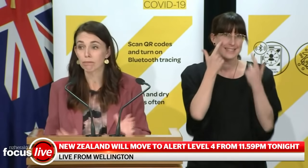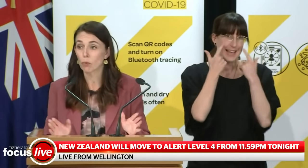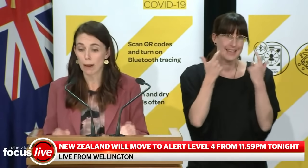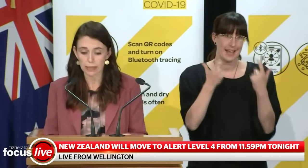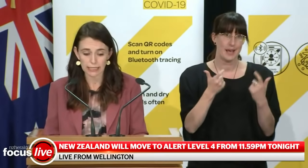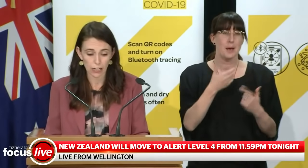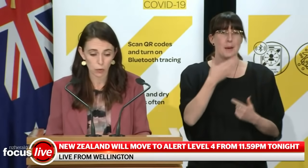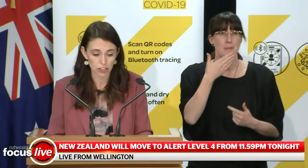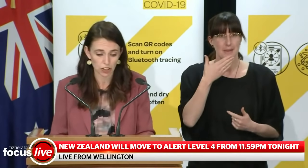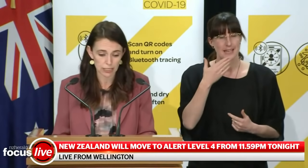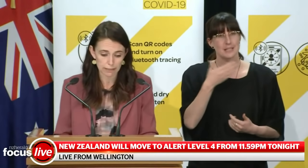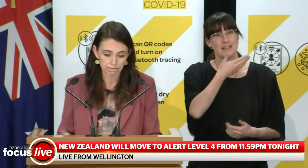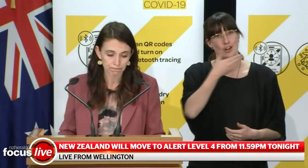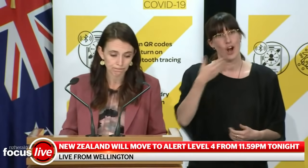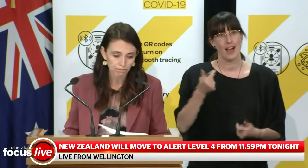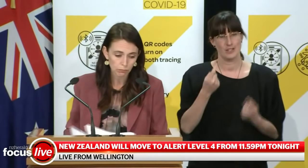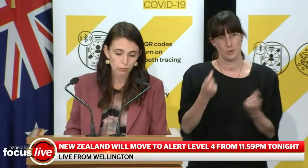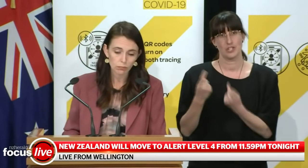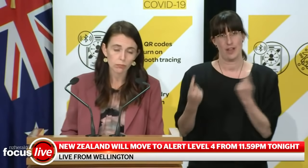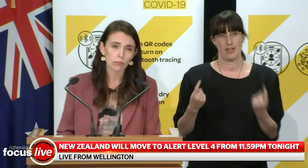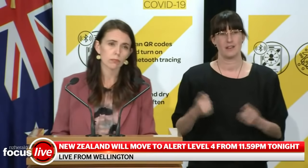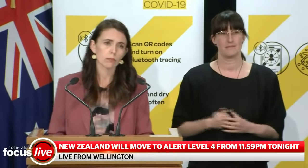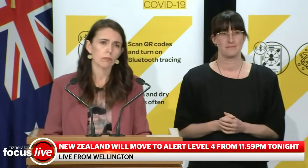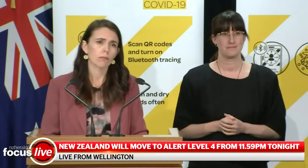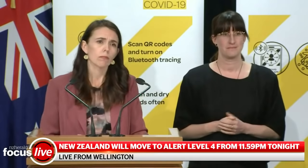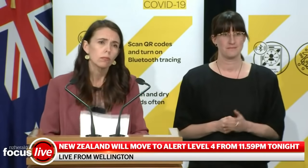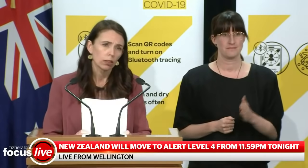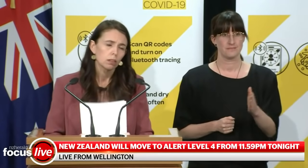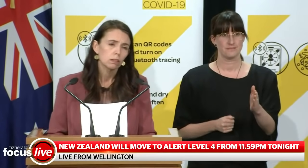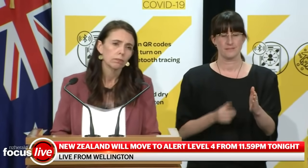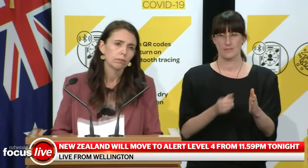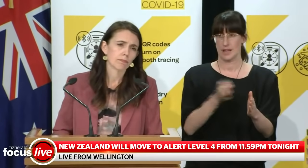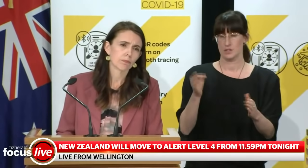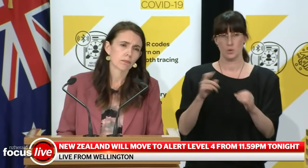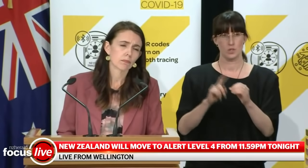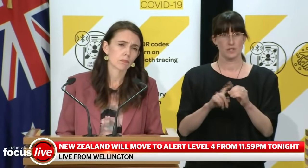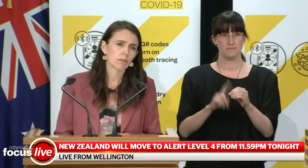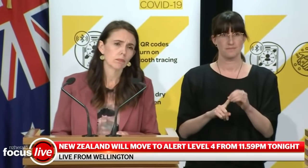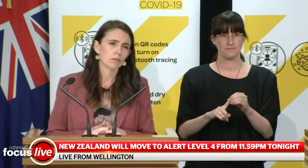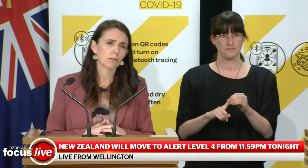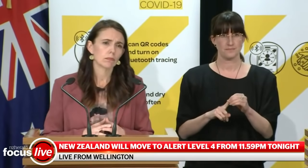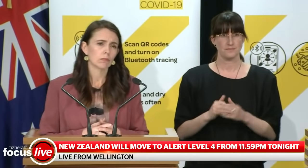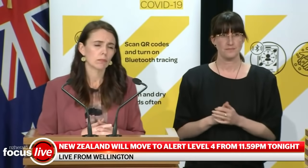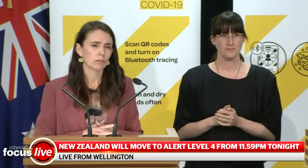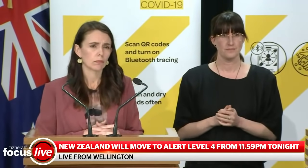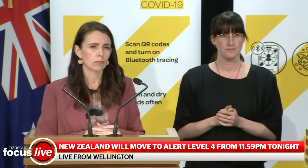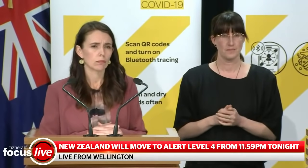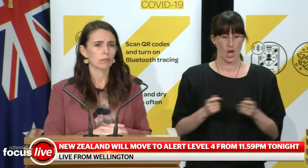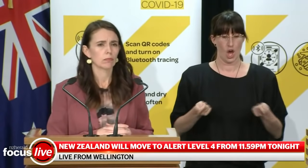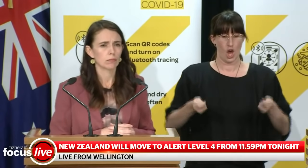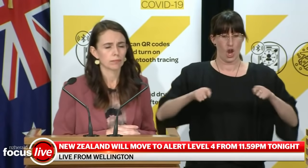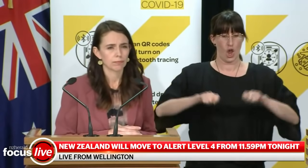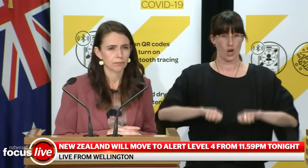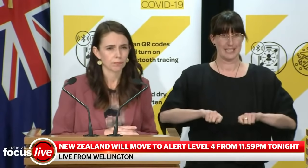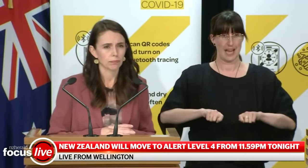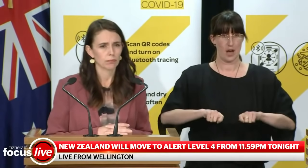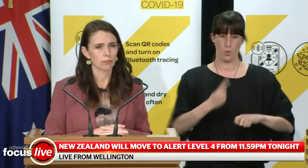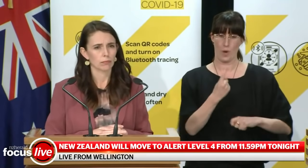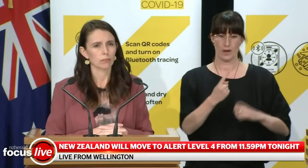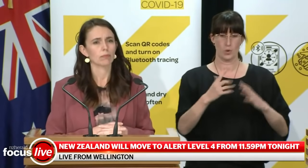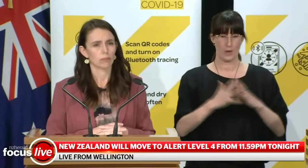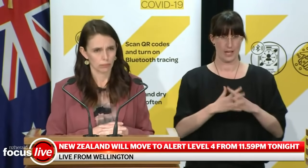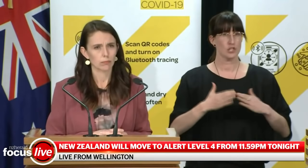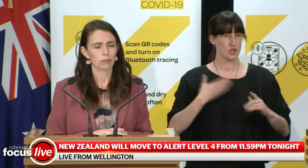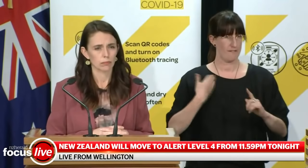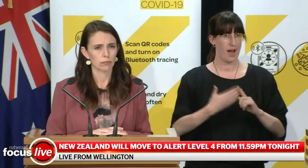another. We're happy to take questions. Prime Minister, how likely is it that those lockdowns could be extended if you're taking this harder